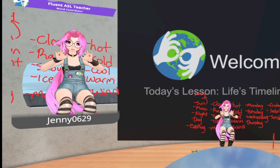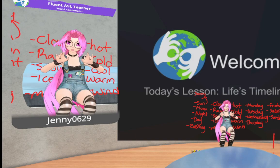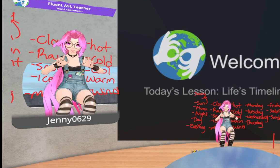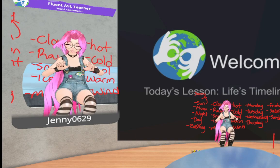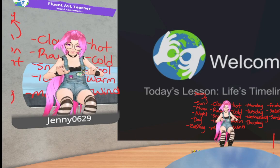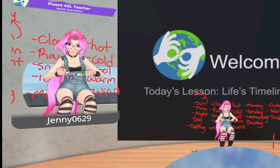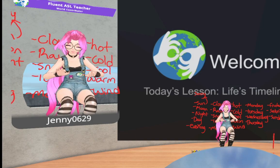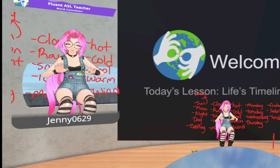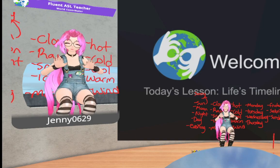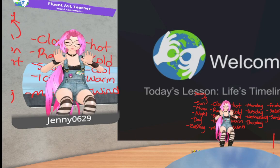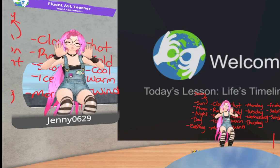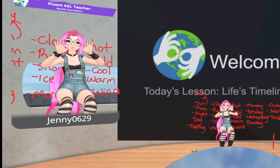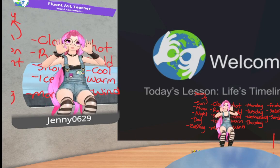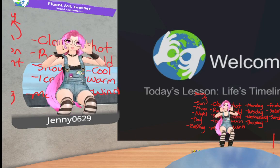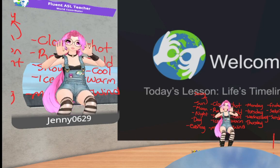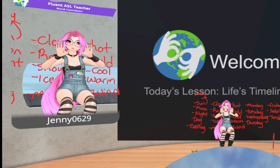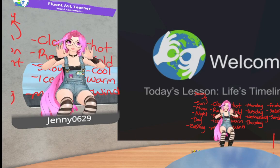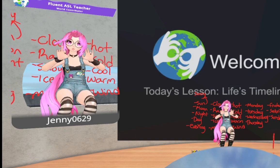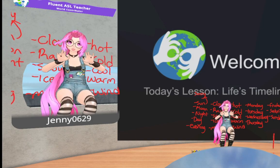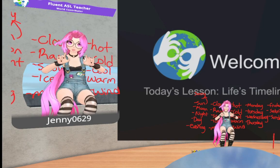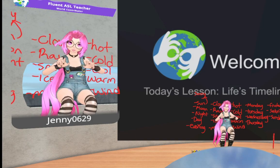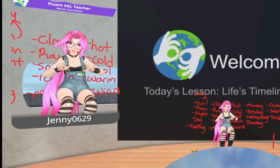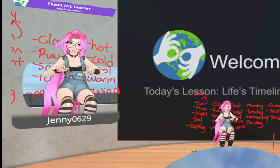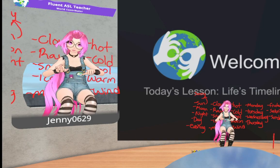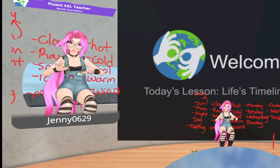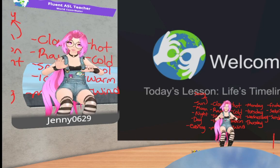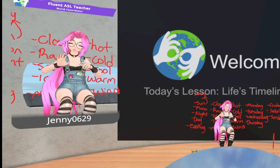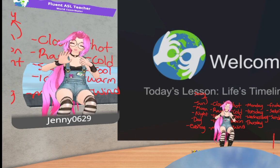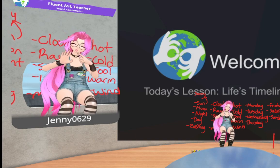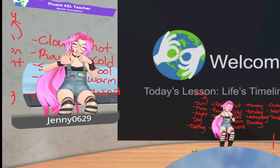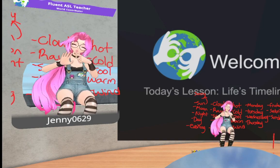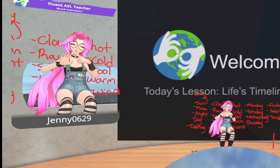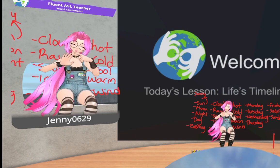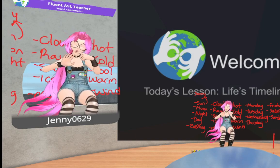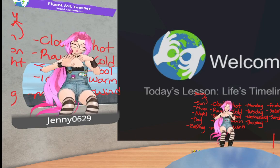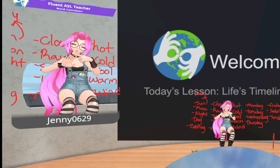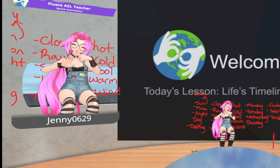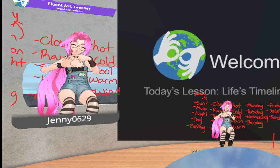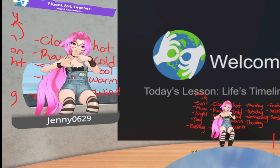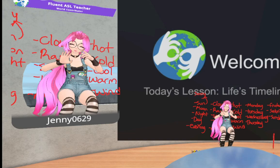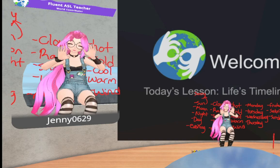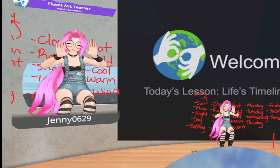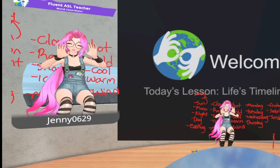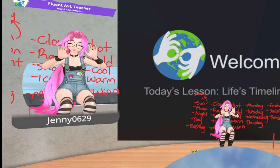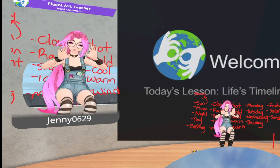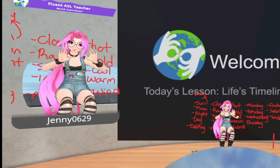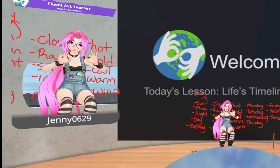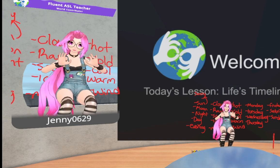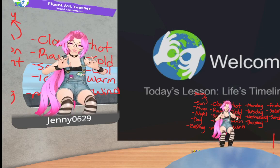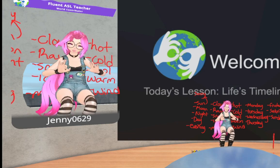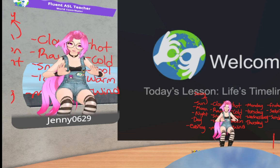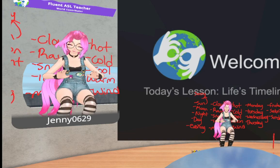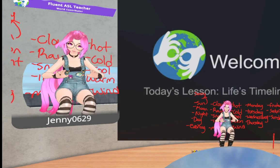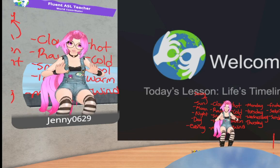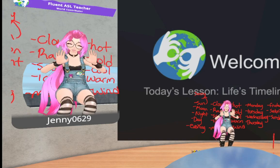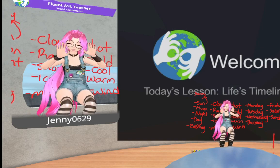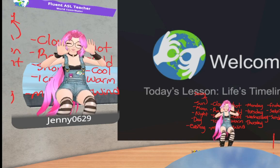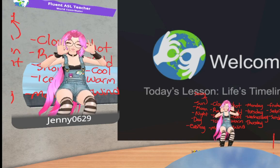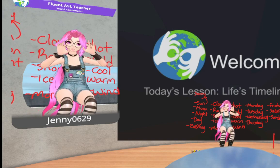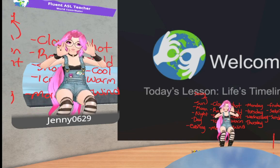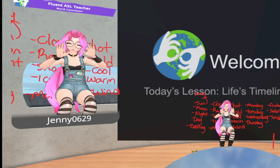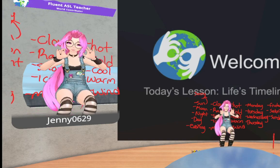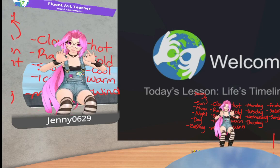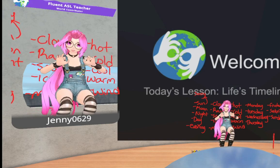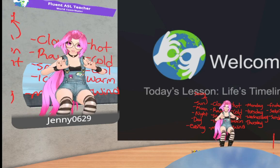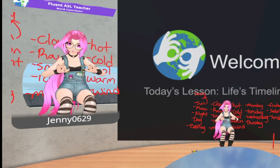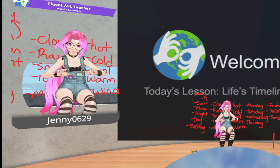like this, where it's like twinkling your fingers, each finger moving. Okay? So watch. This